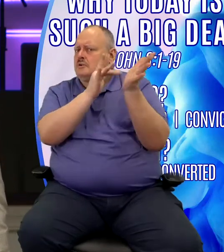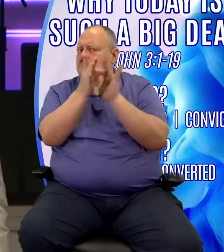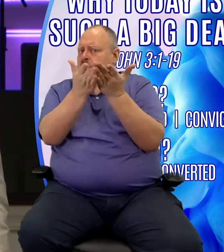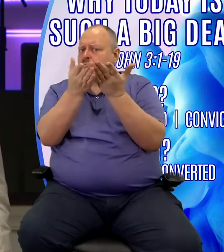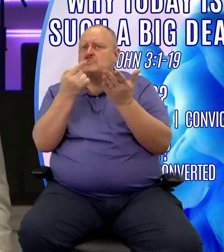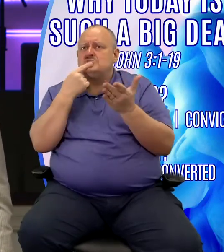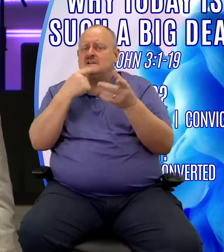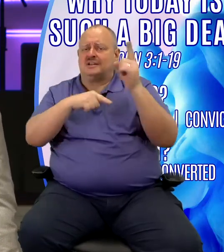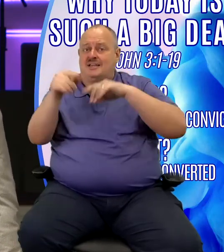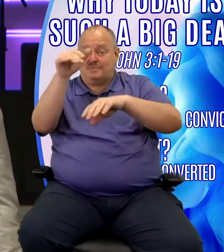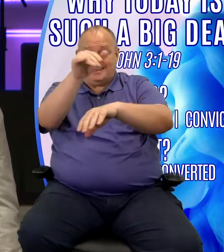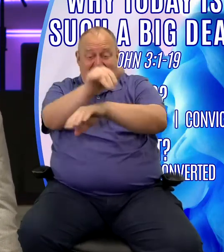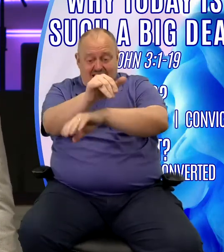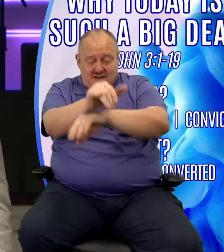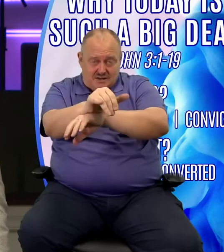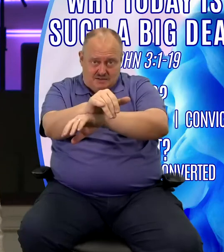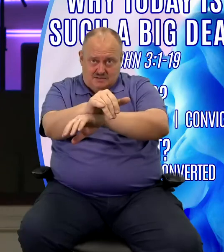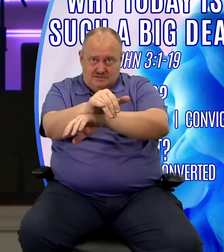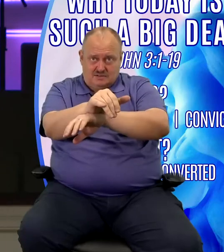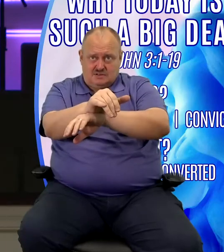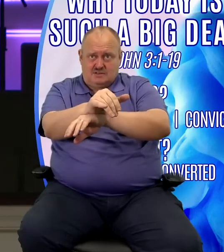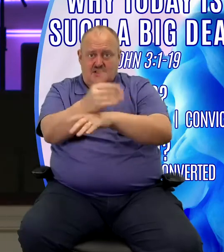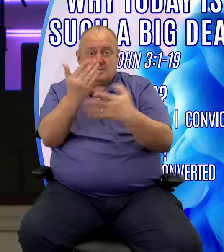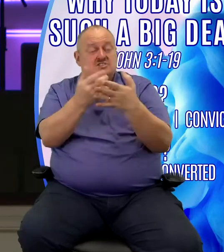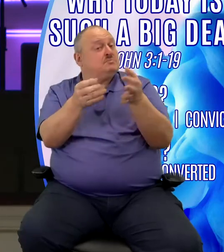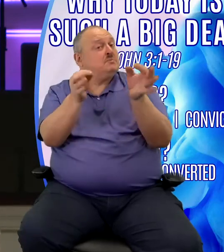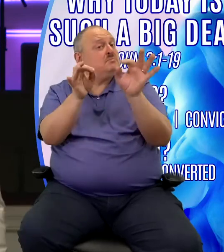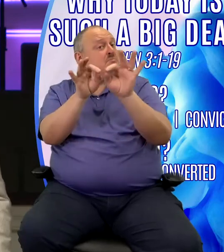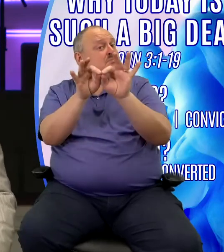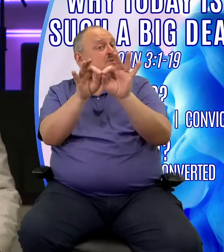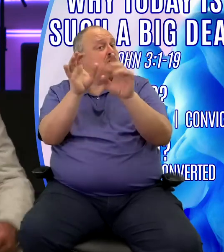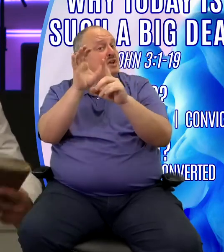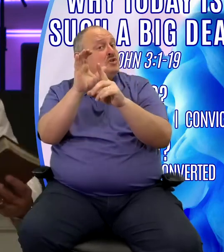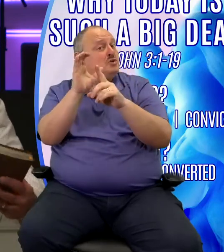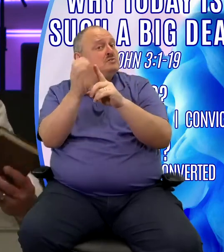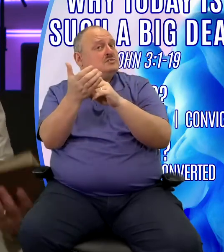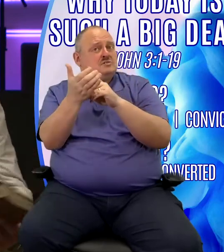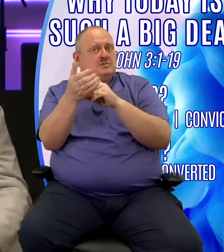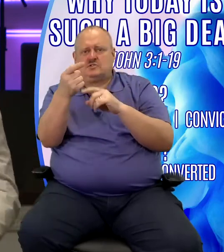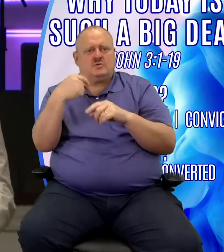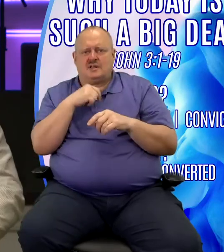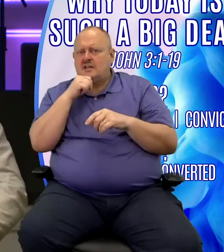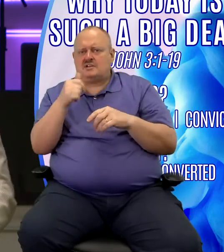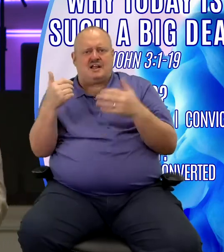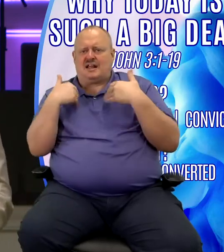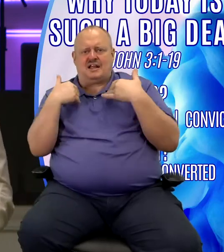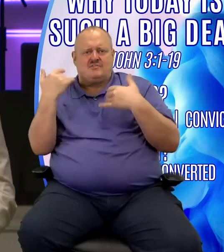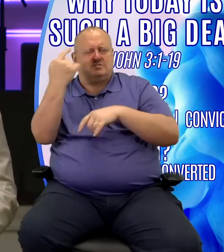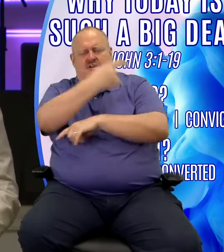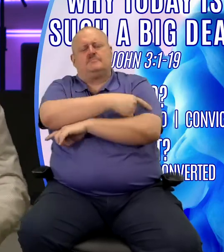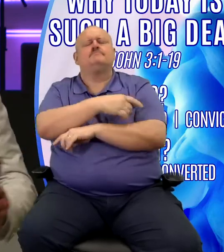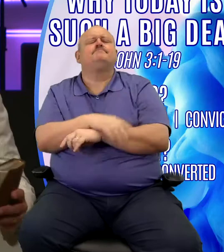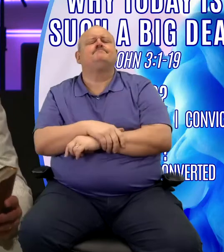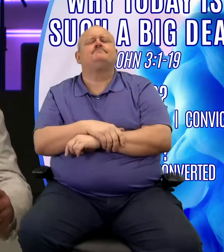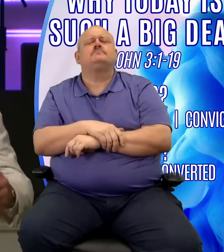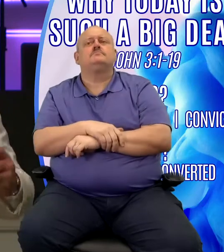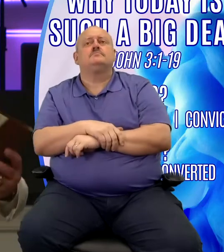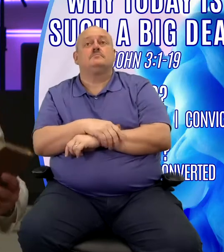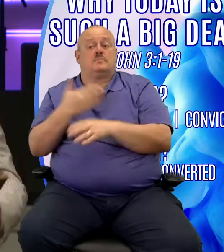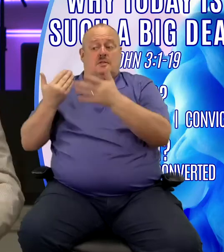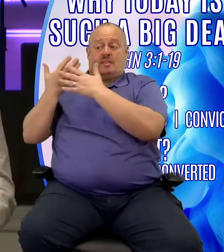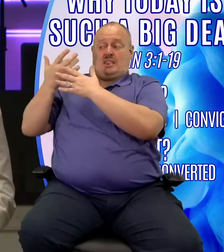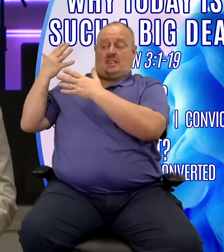came at night, there was some significance in the culture then that you and I don't possess as much today. Back in those